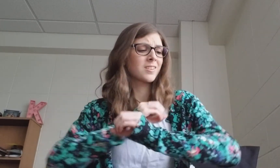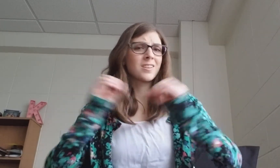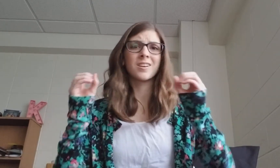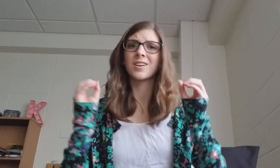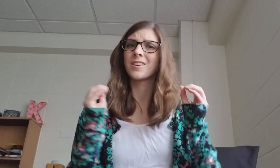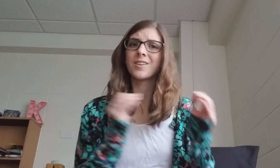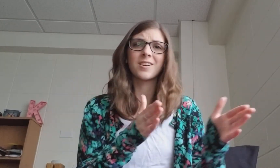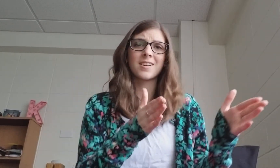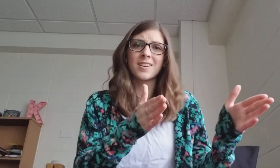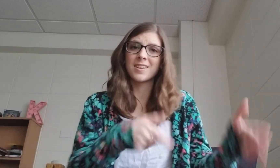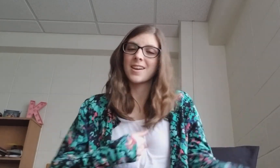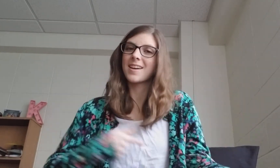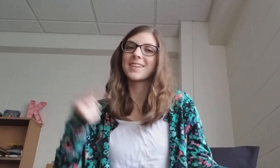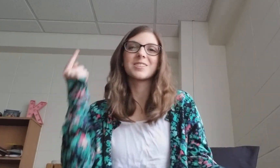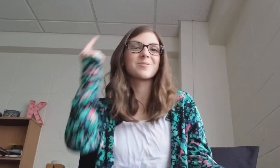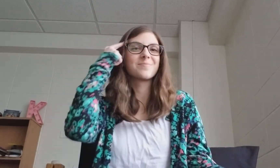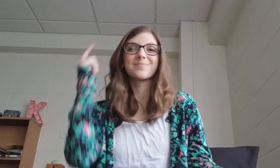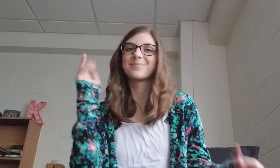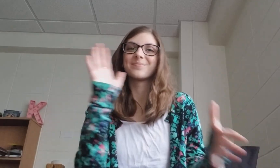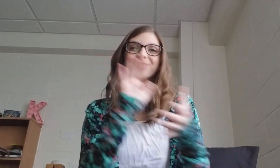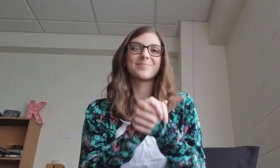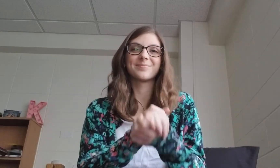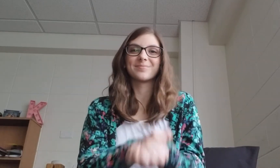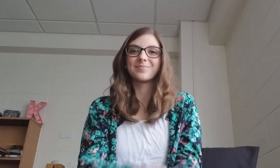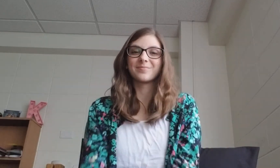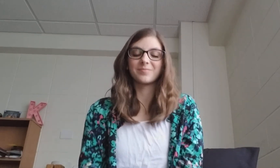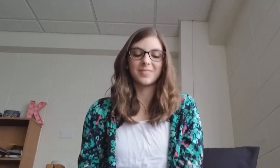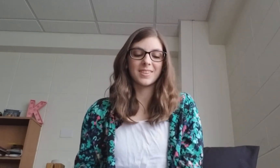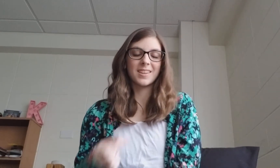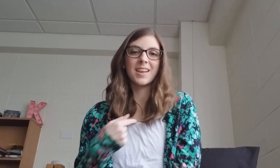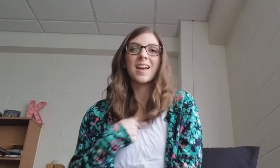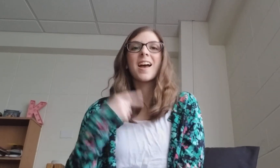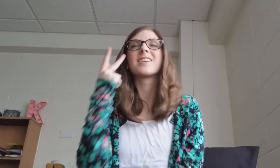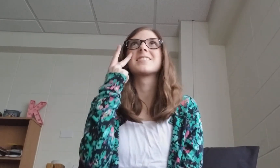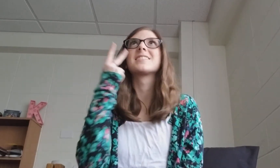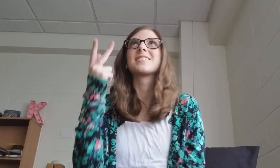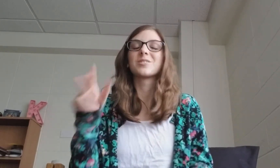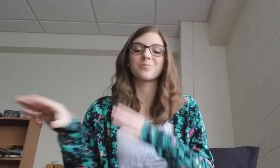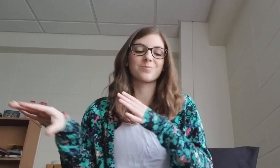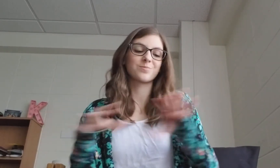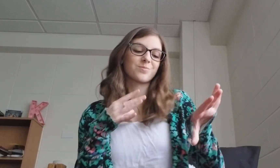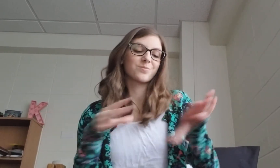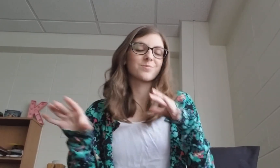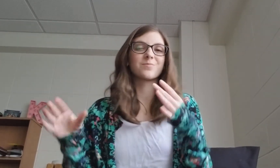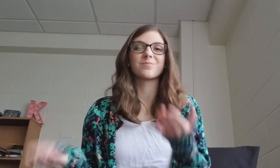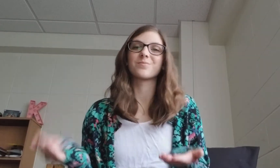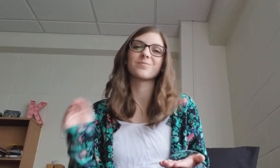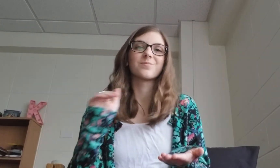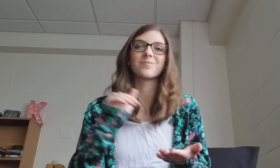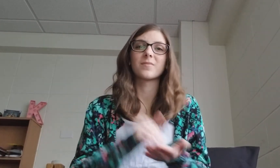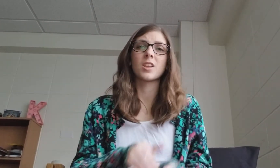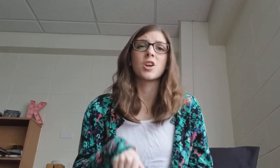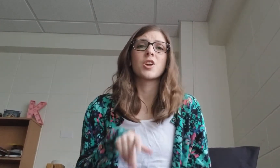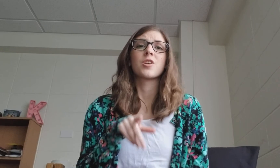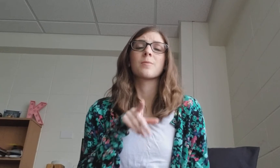no way And I believe I'll see you do it again I'll